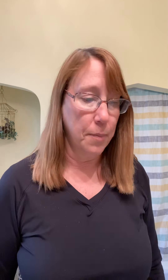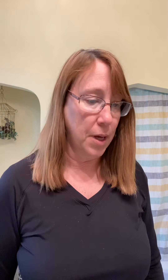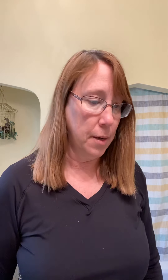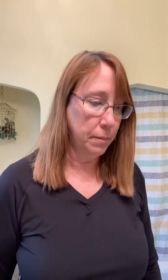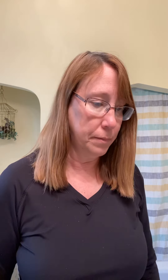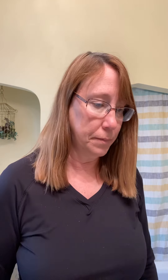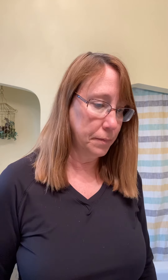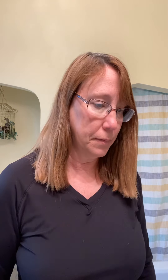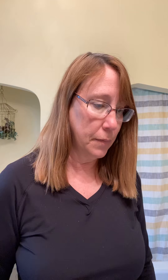napkin.